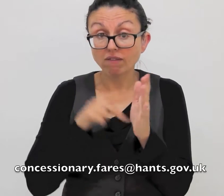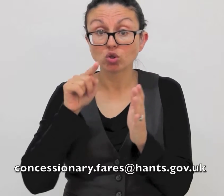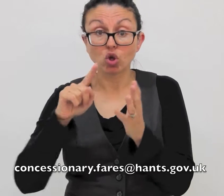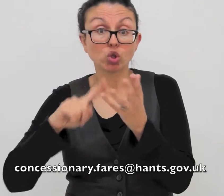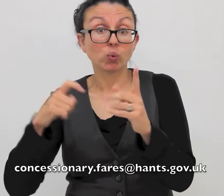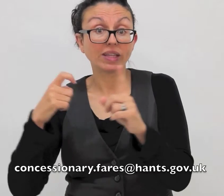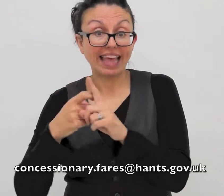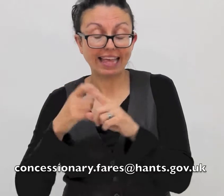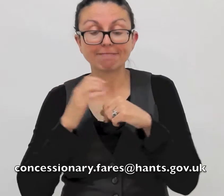concessionary.fares@hants.gov.uk.